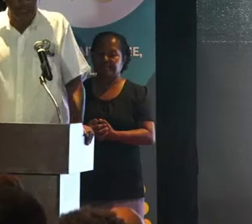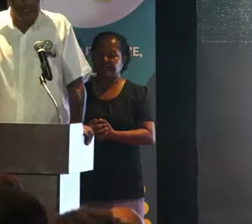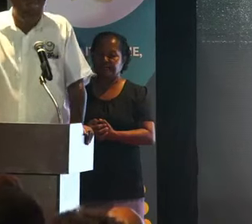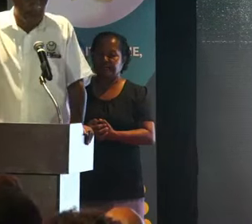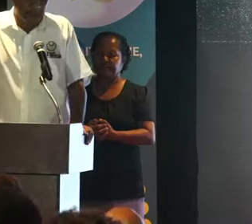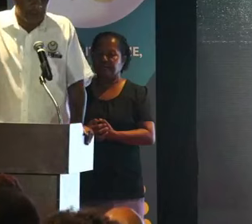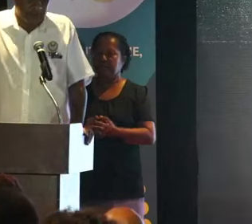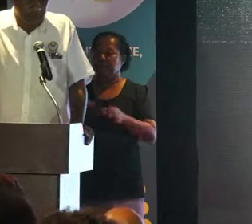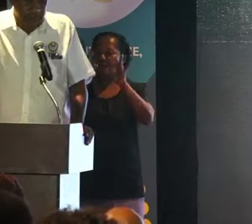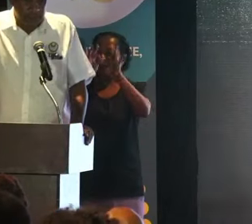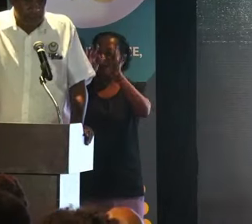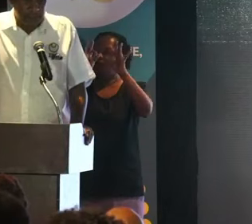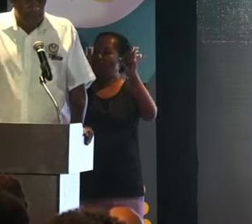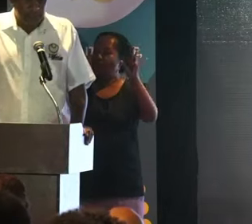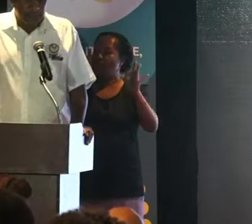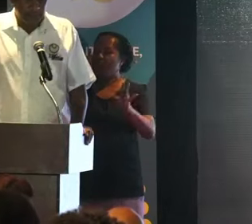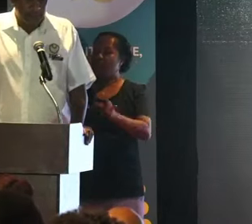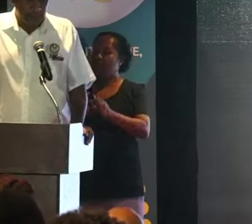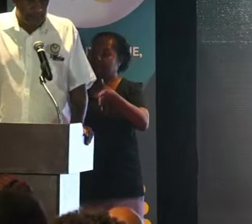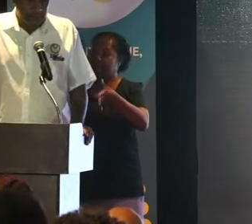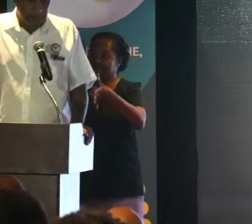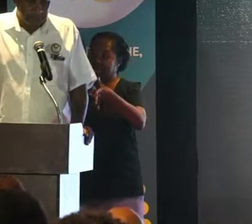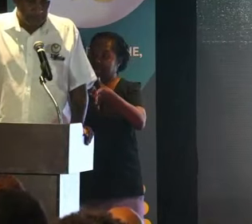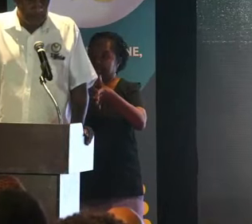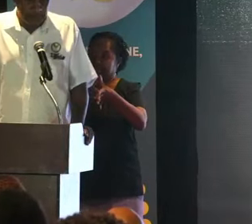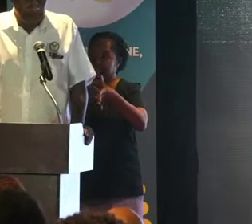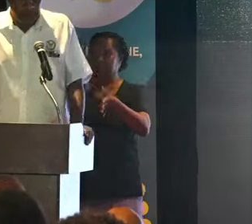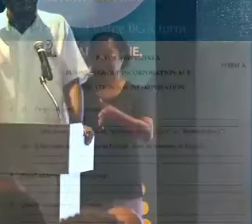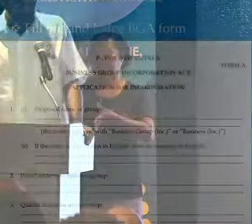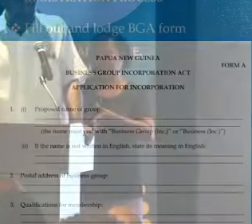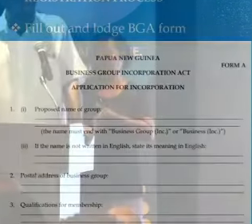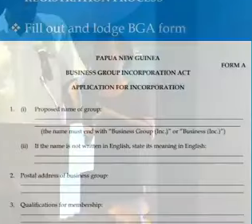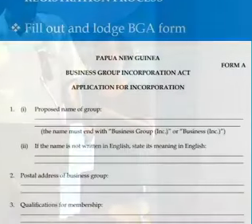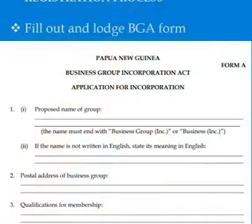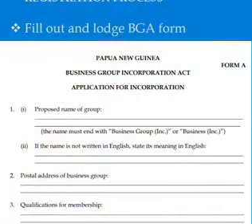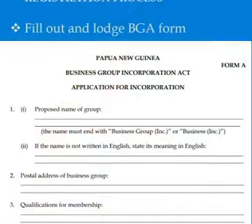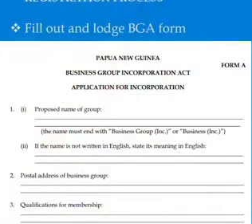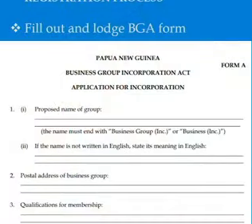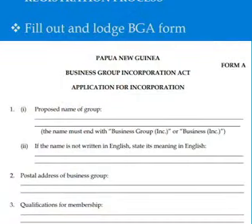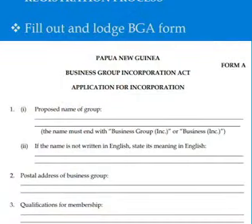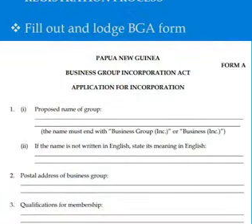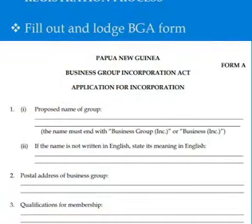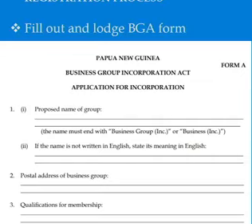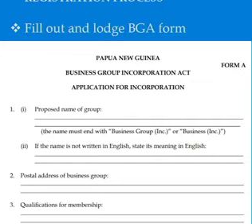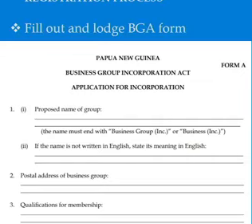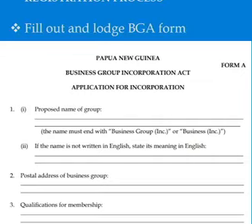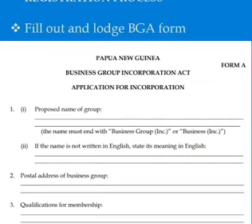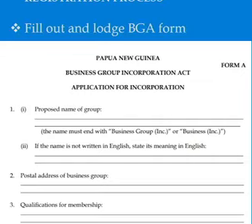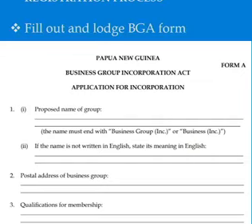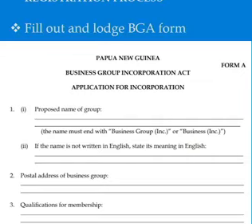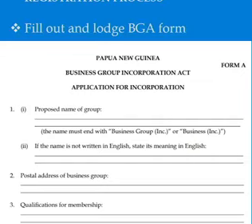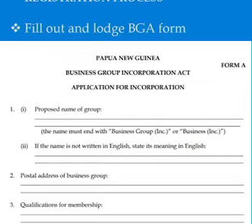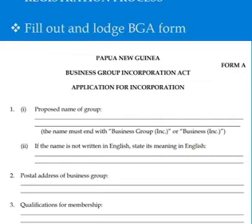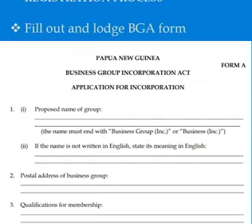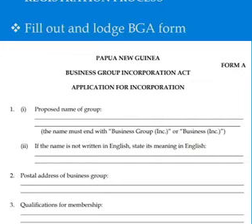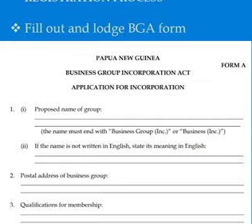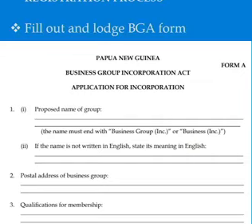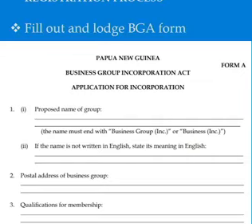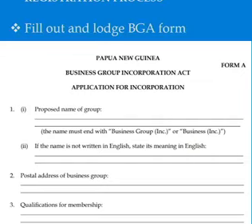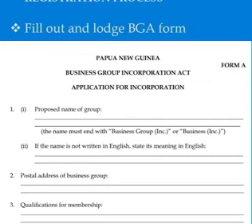Form A is the form that you fill to apply for a business group incorporation. You fill this form, you lodge